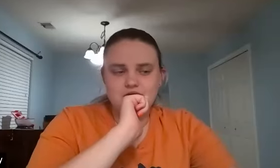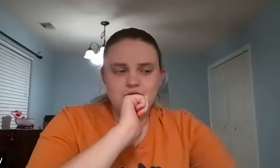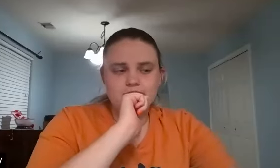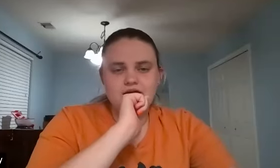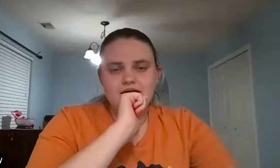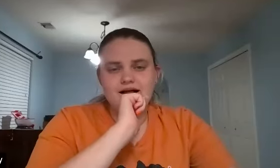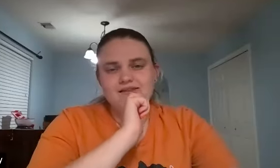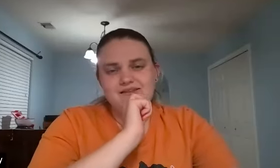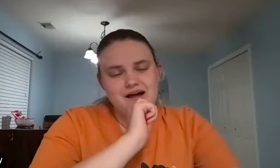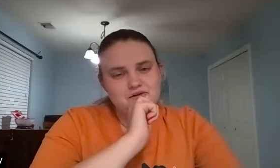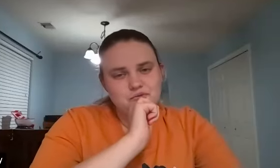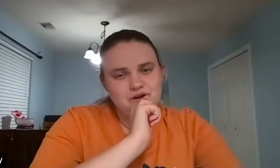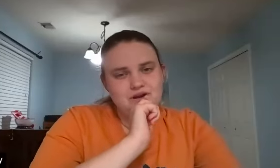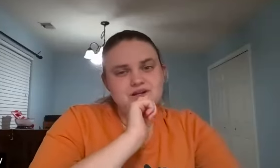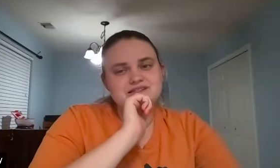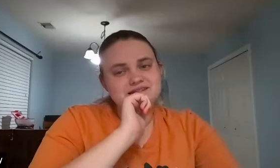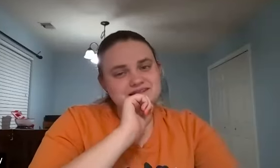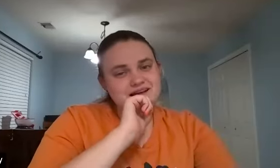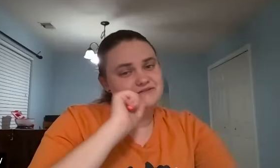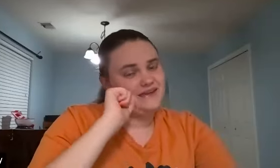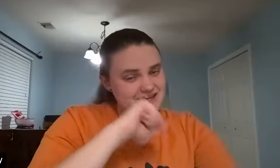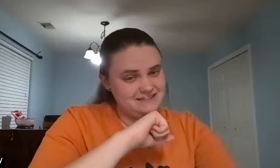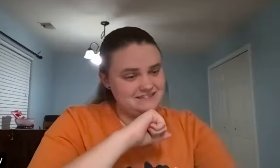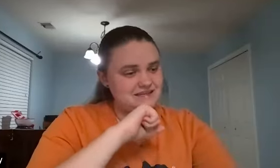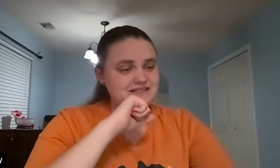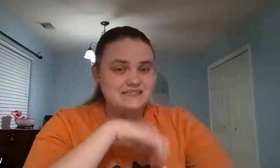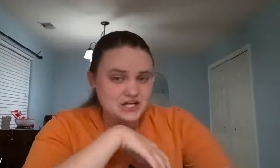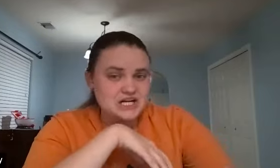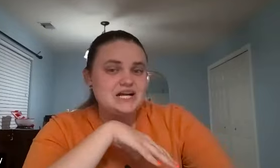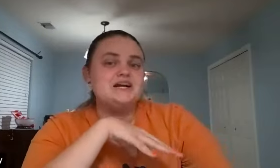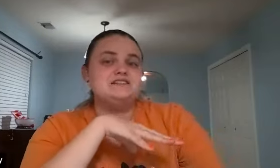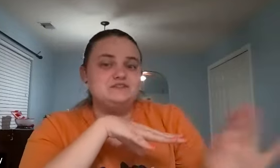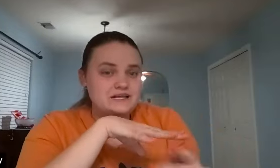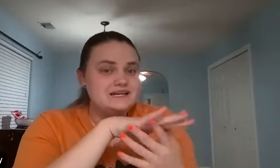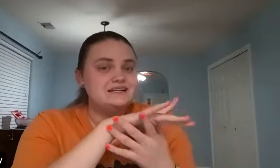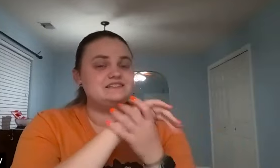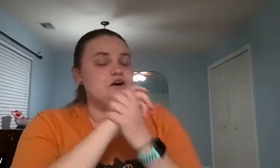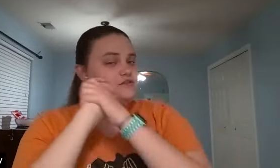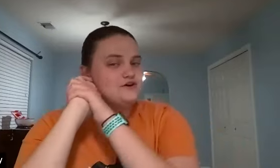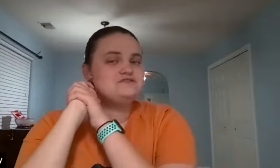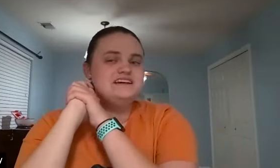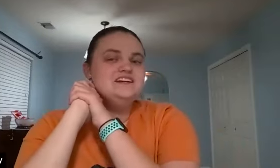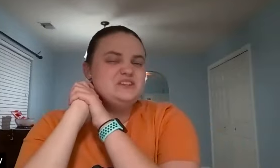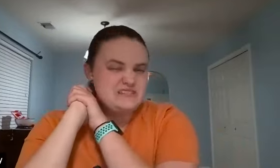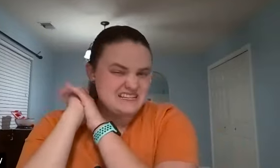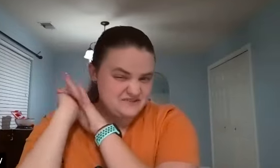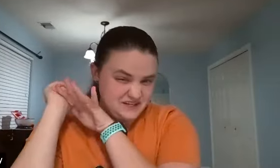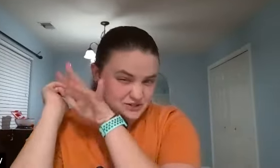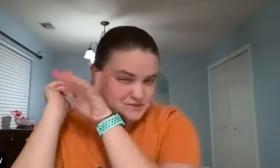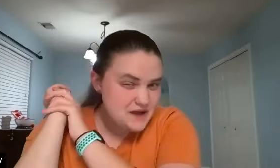So a lot of words of candies like Snickers, Twix, all those you tend to finger